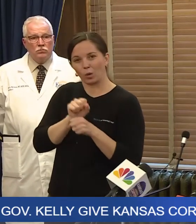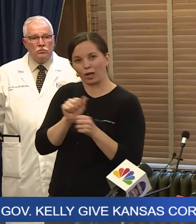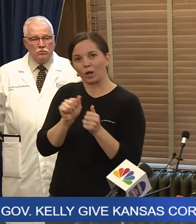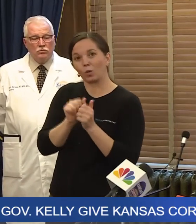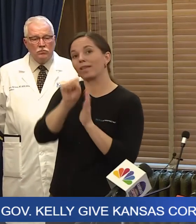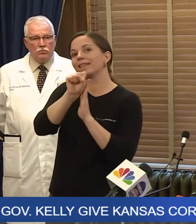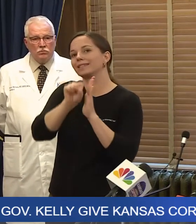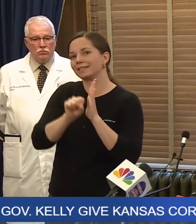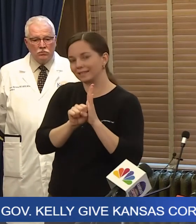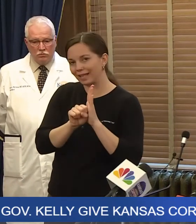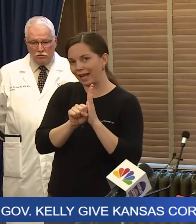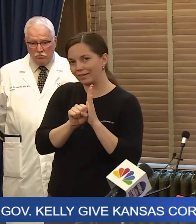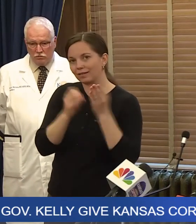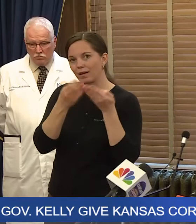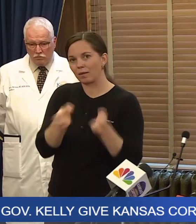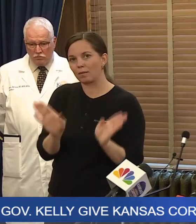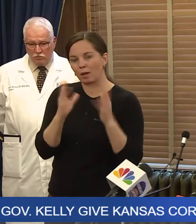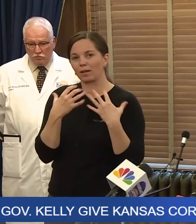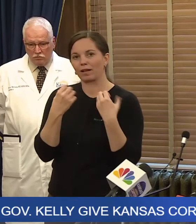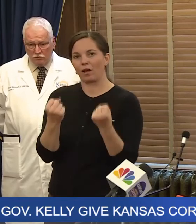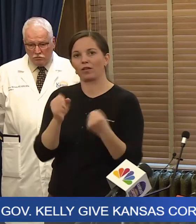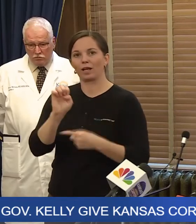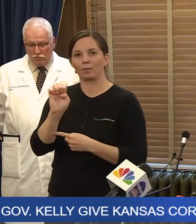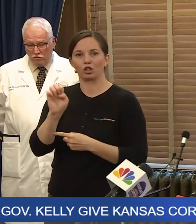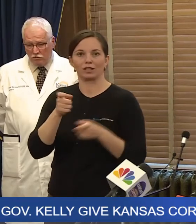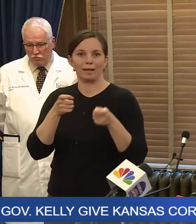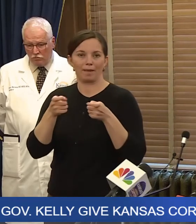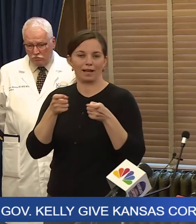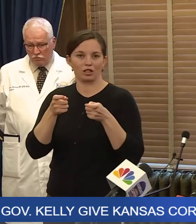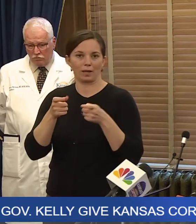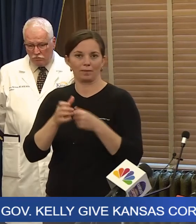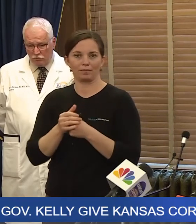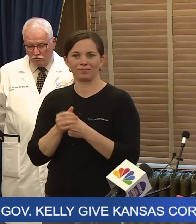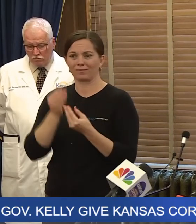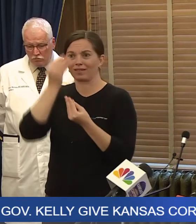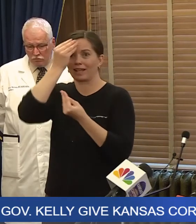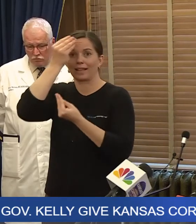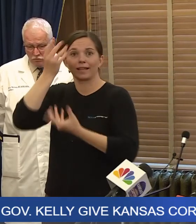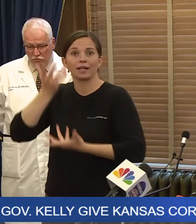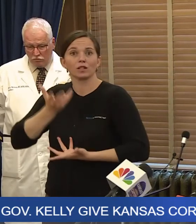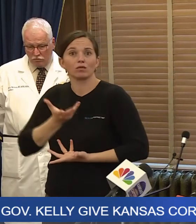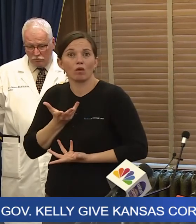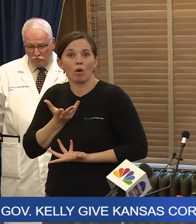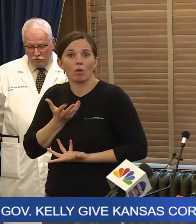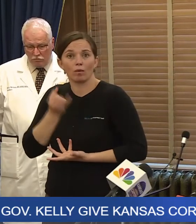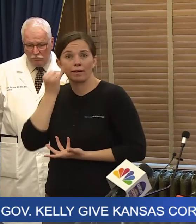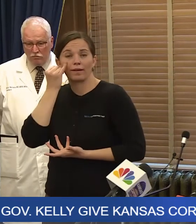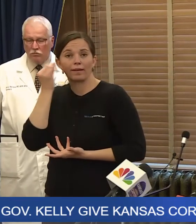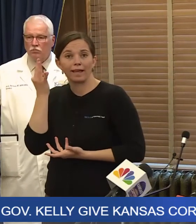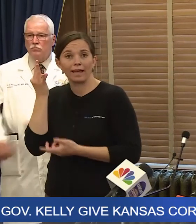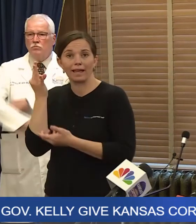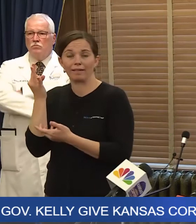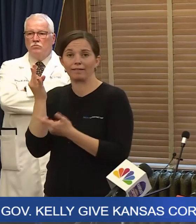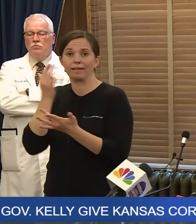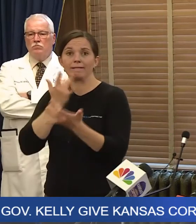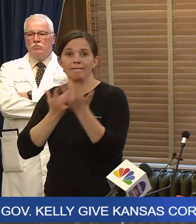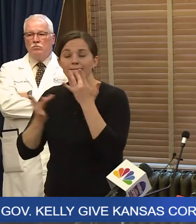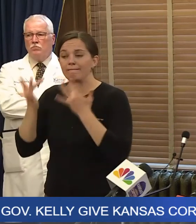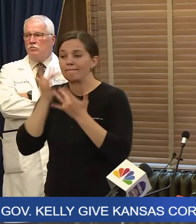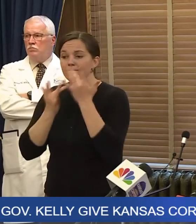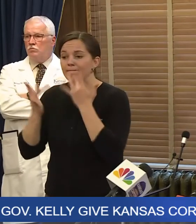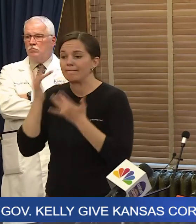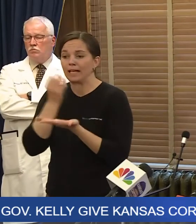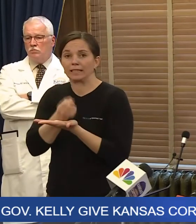the state public health and emergency management folks, and let us know if there are some severe shortages going on